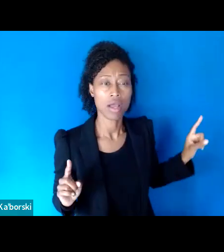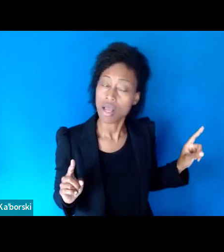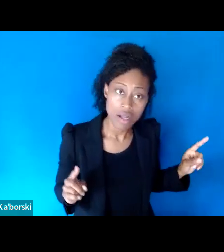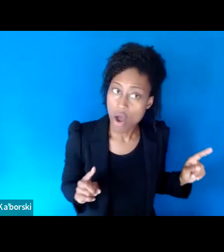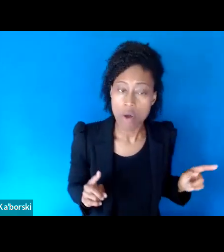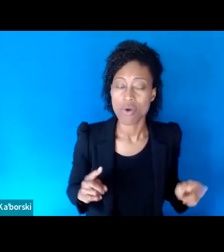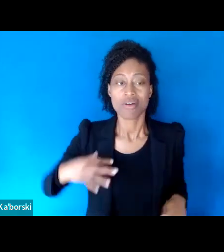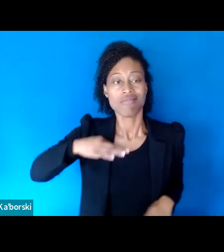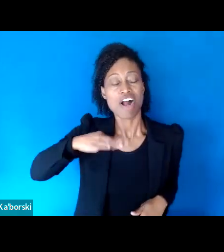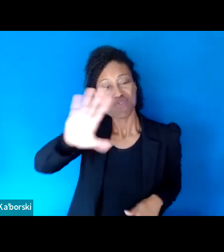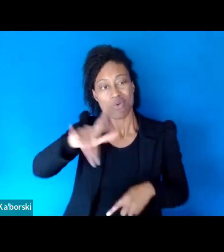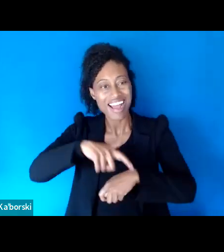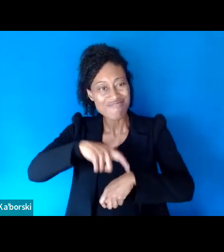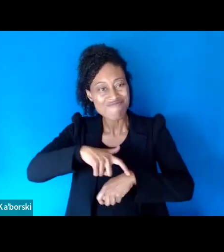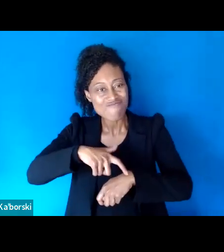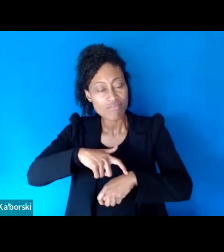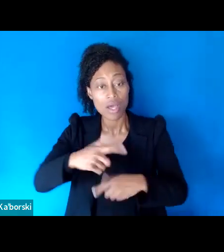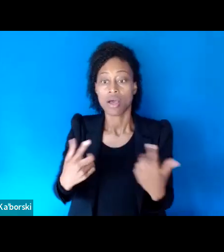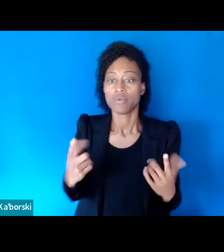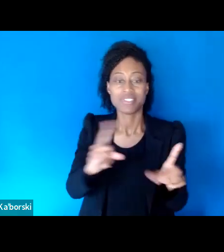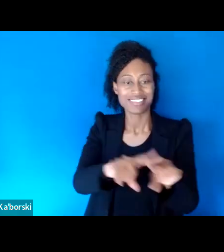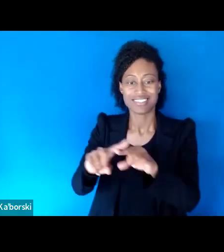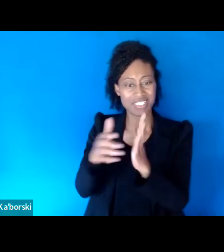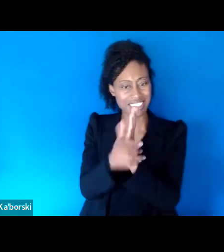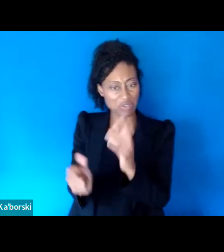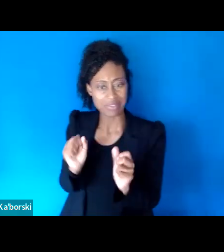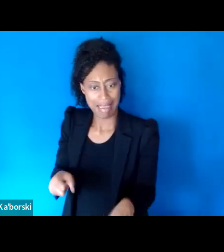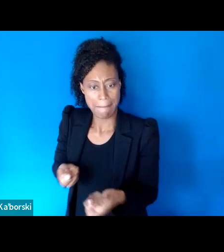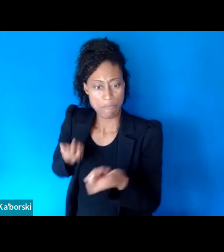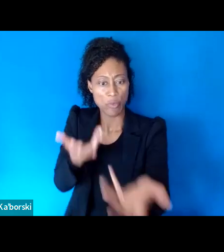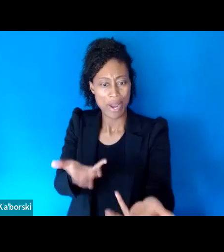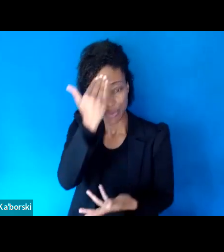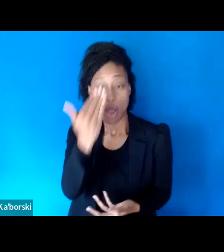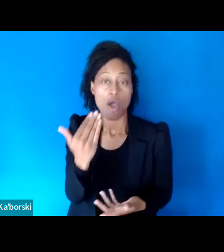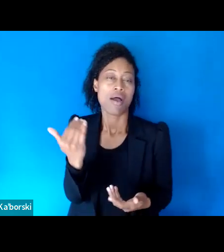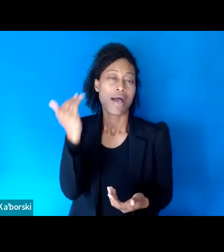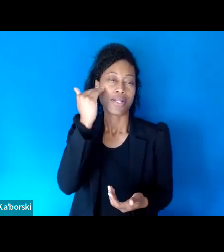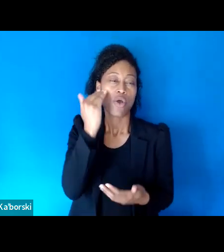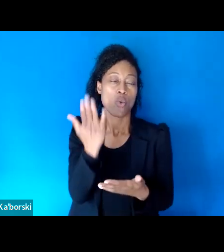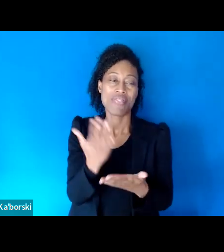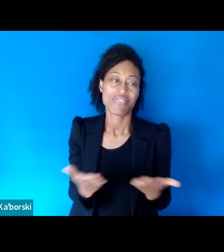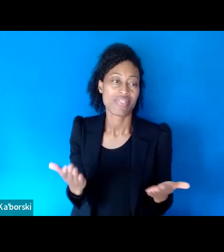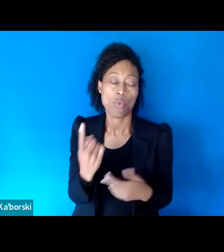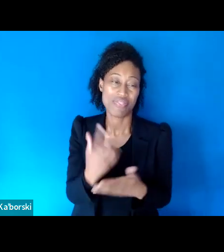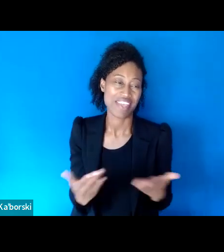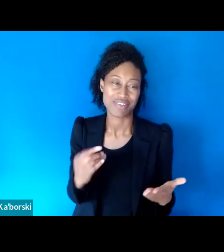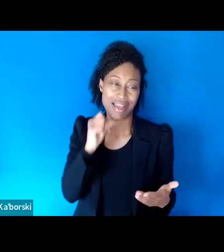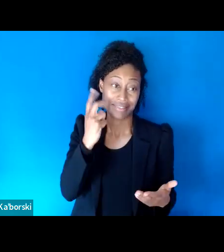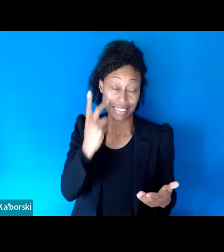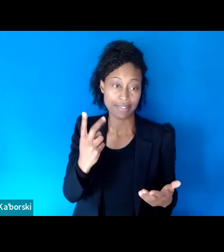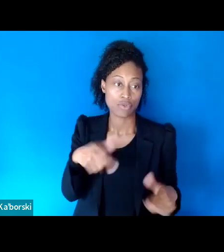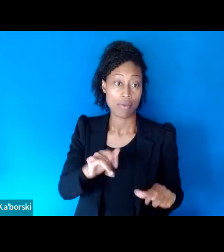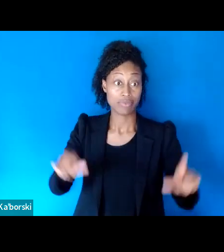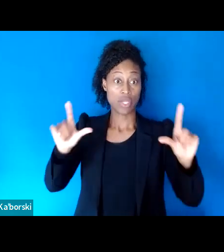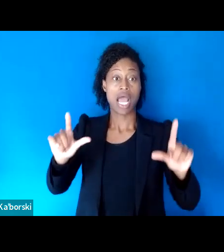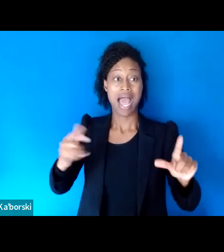have different skills that we can bring. I know one of the things you don't see while I'm on screen is that I have